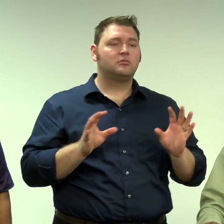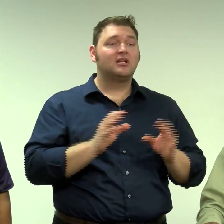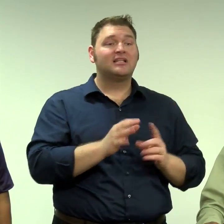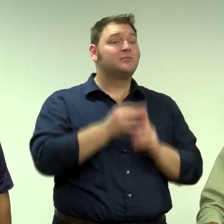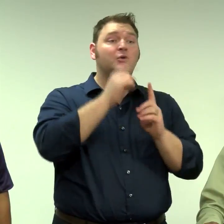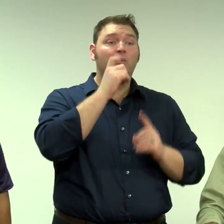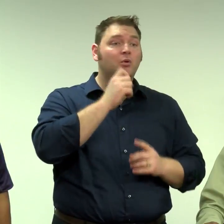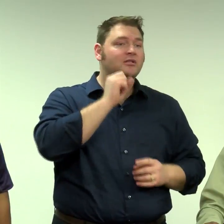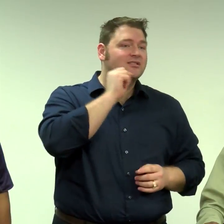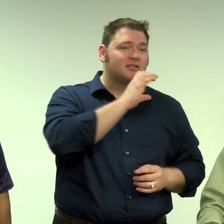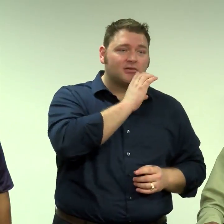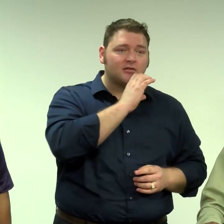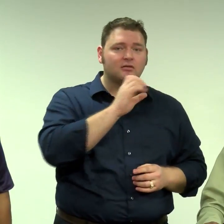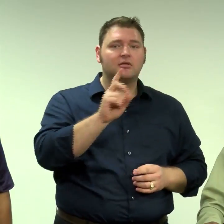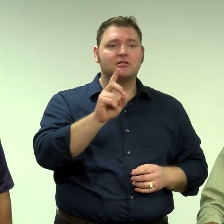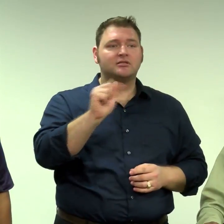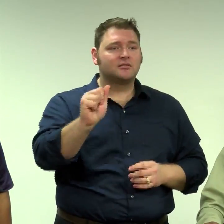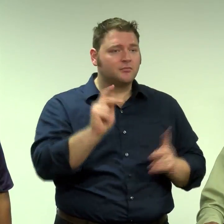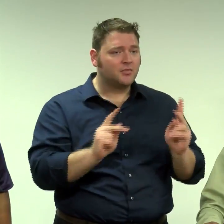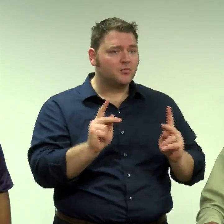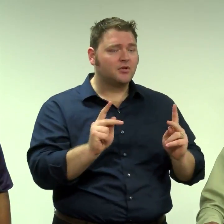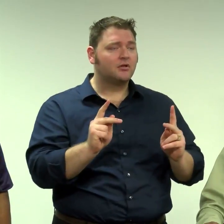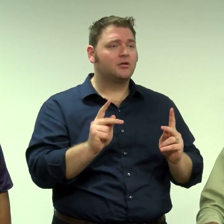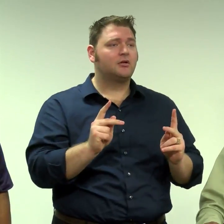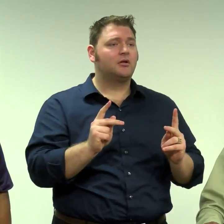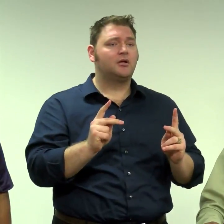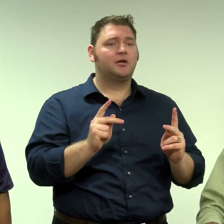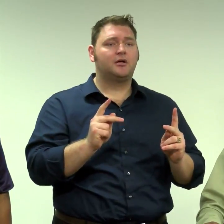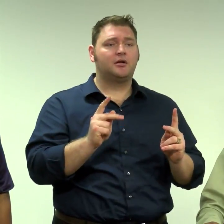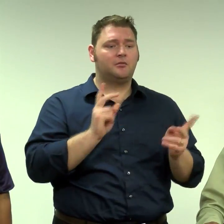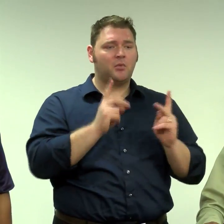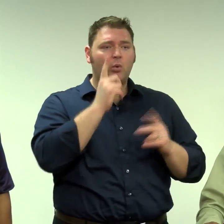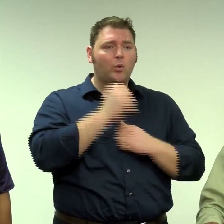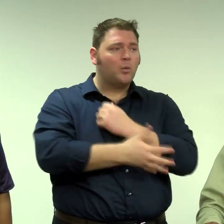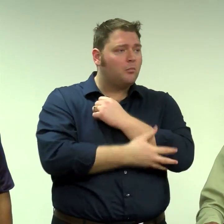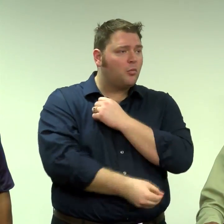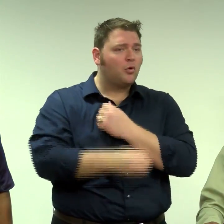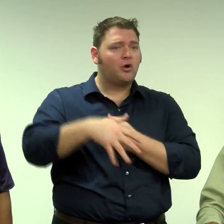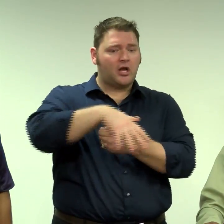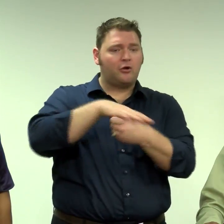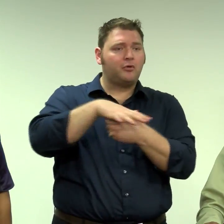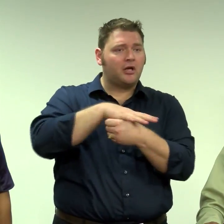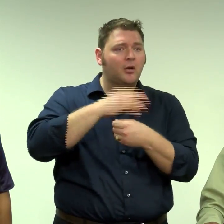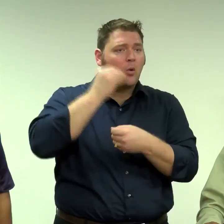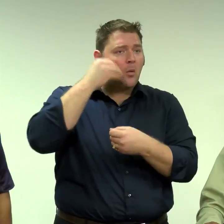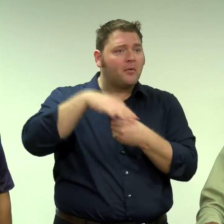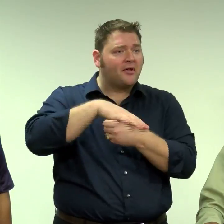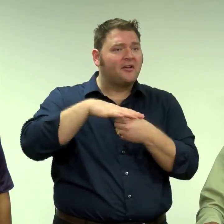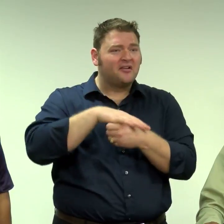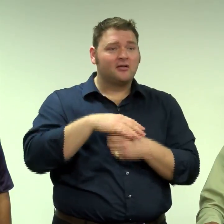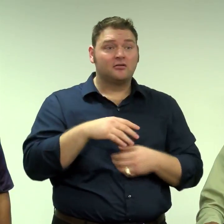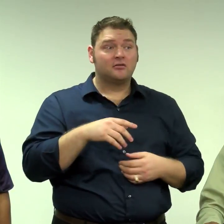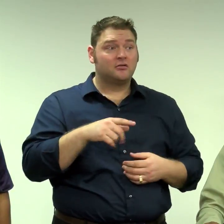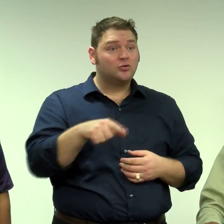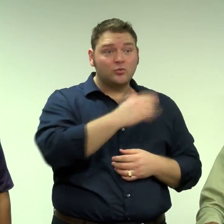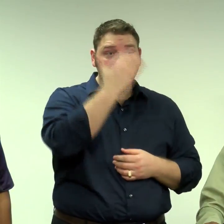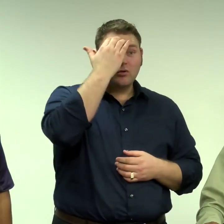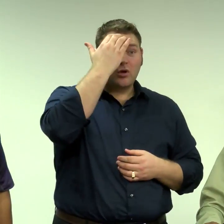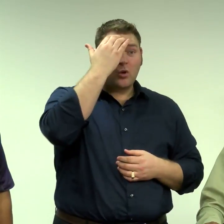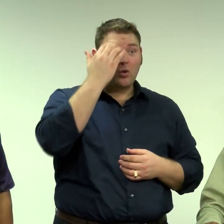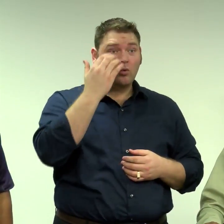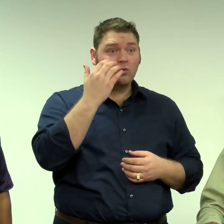seniors, people who are disabled, people who are in low-income communities. If you know of individuals,